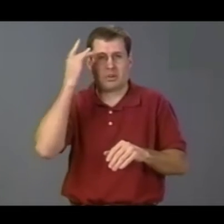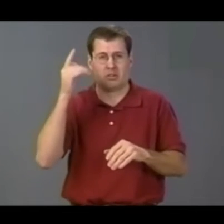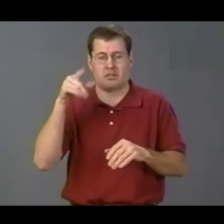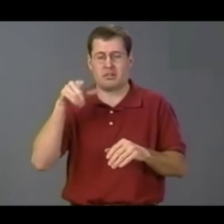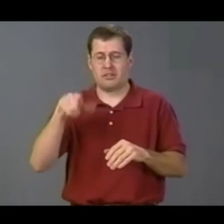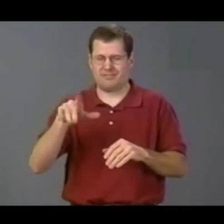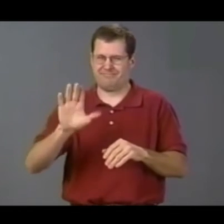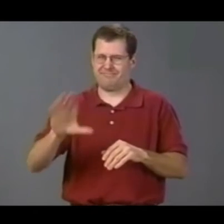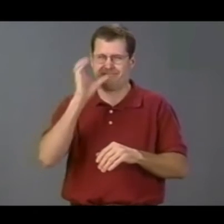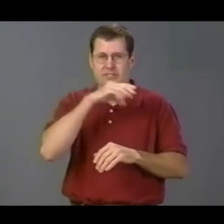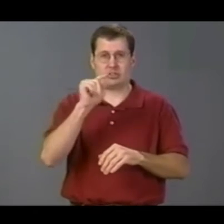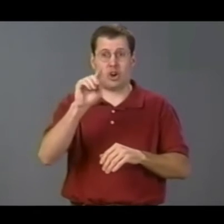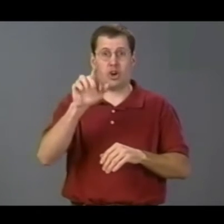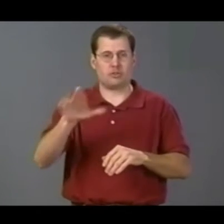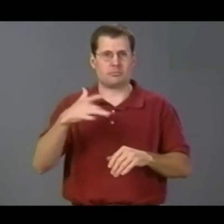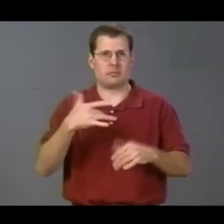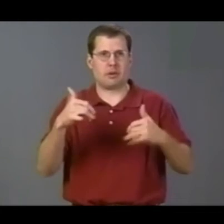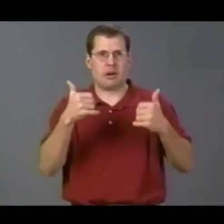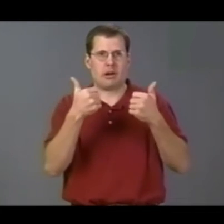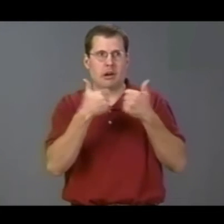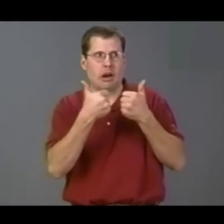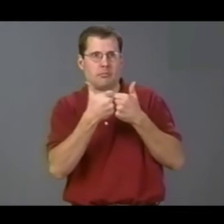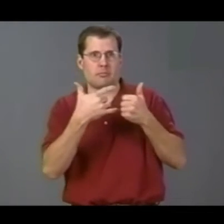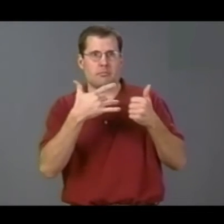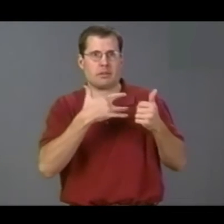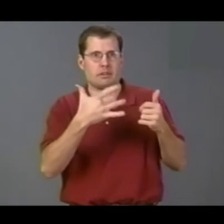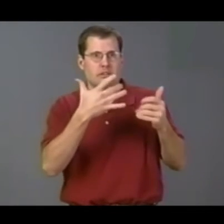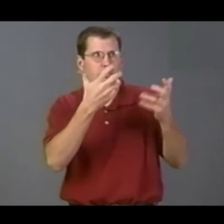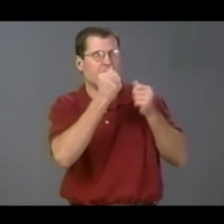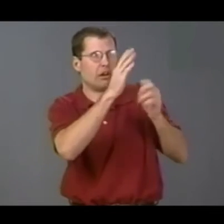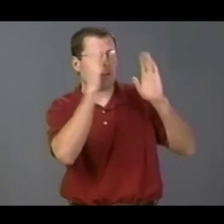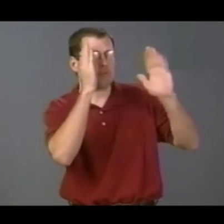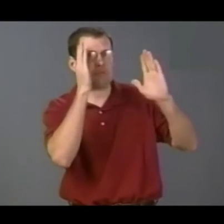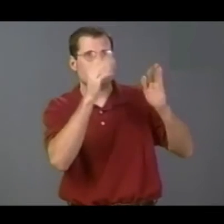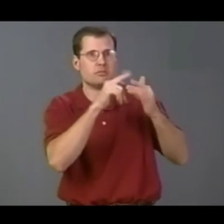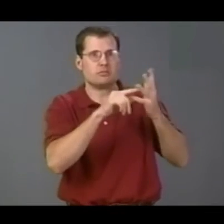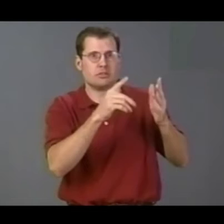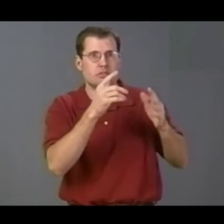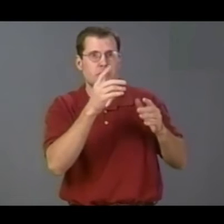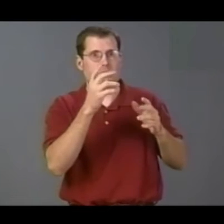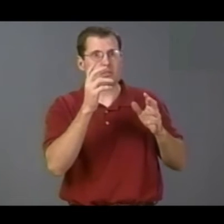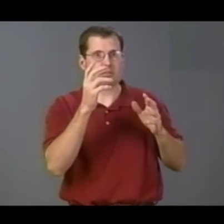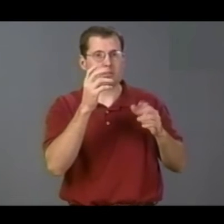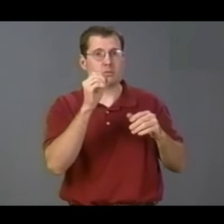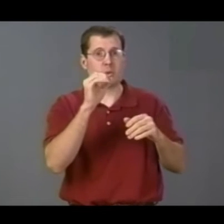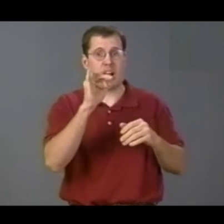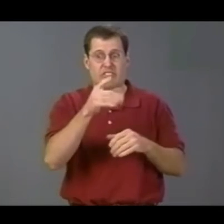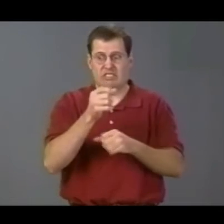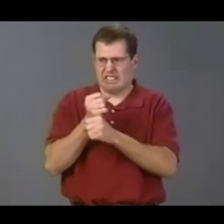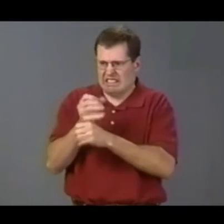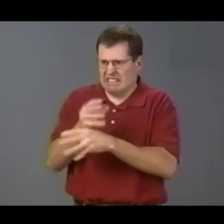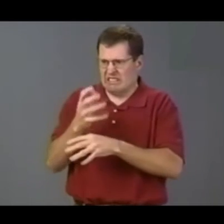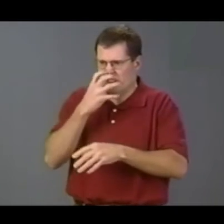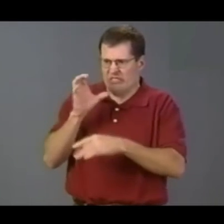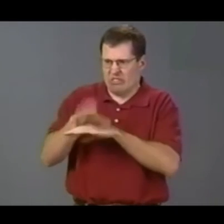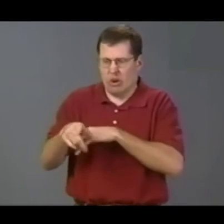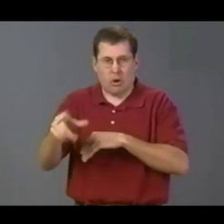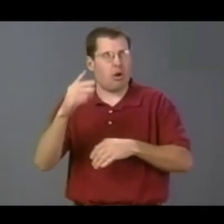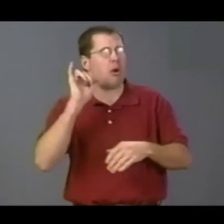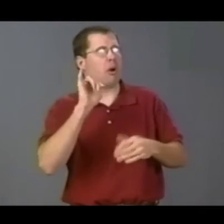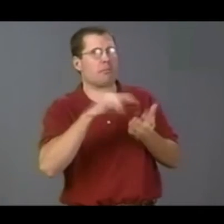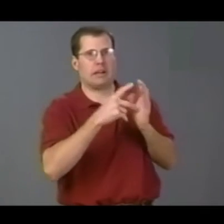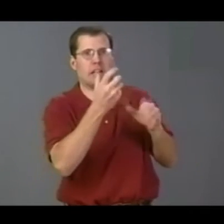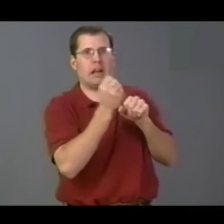just because a toddler sees that like a challenge. It's just a struggle.